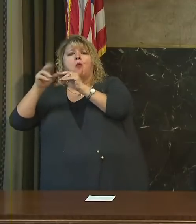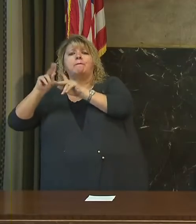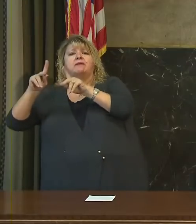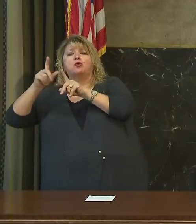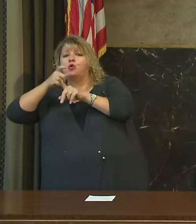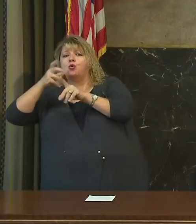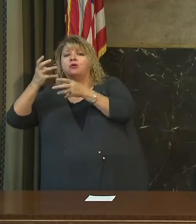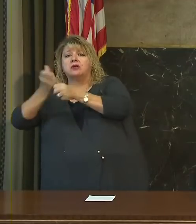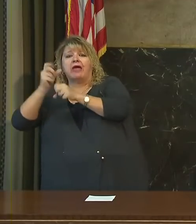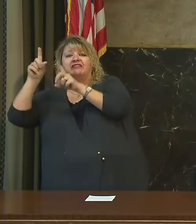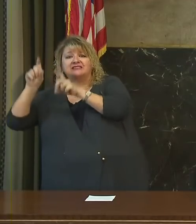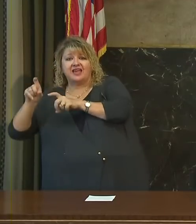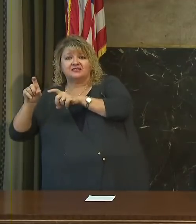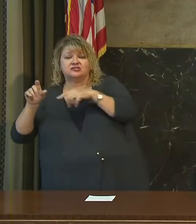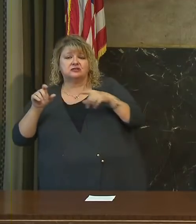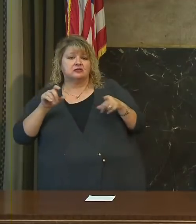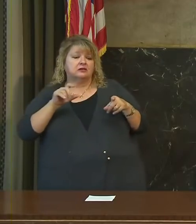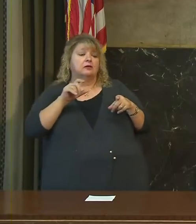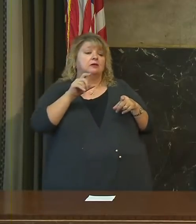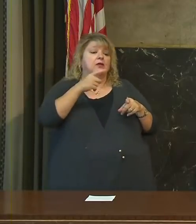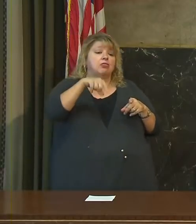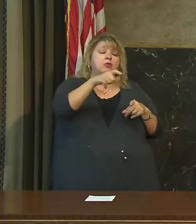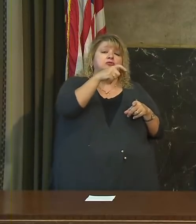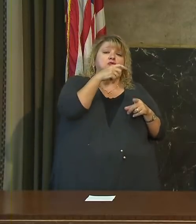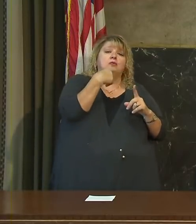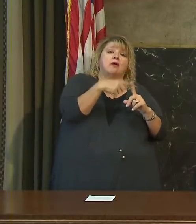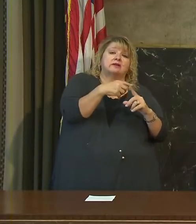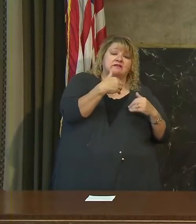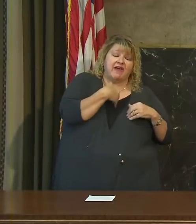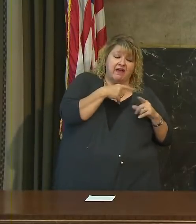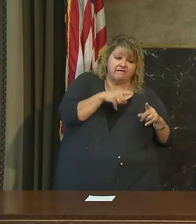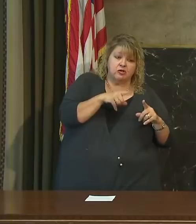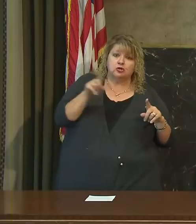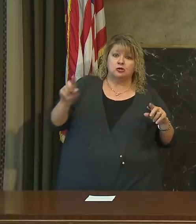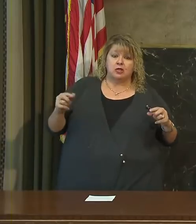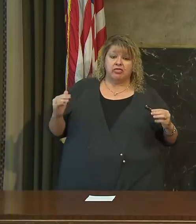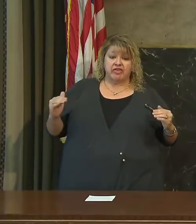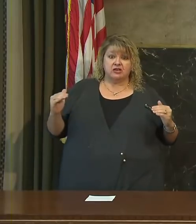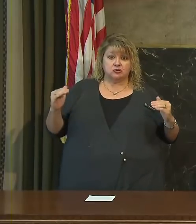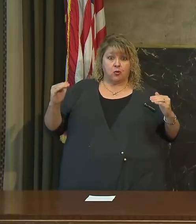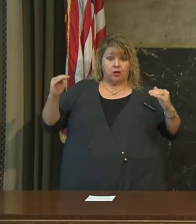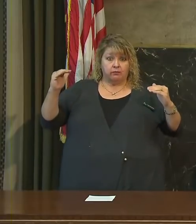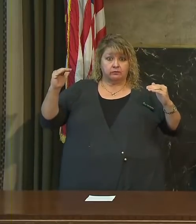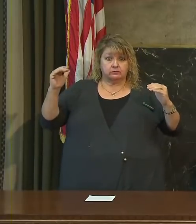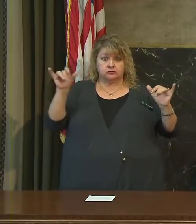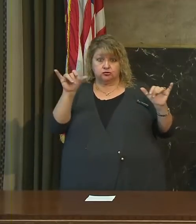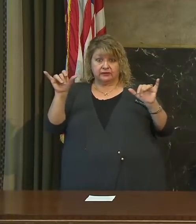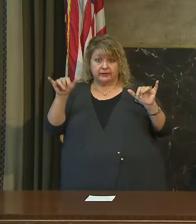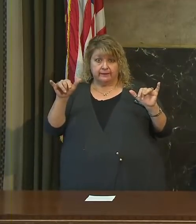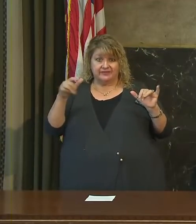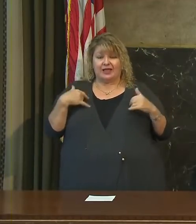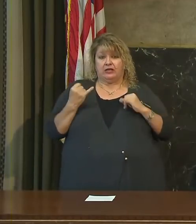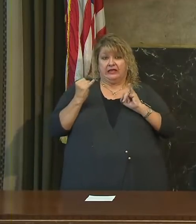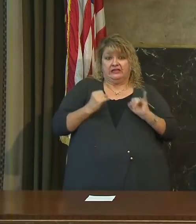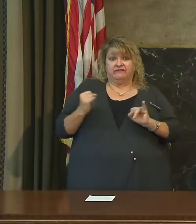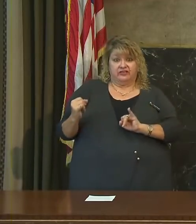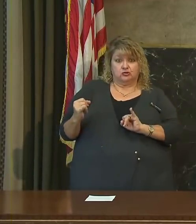meaning that you have enough visibility, you have eyes on the pandemic, what it's doing. Now, from an individual standpoint,